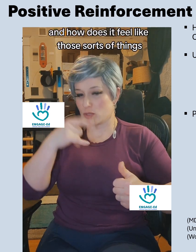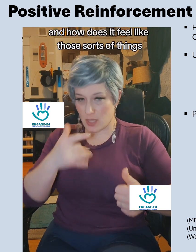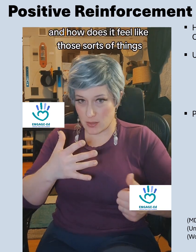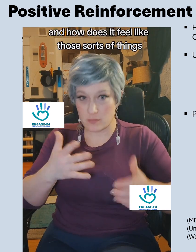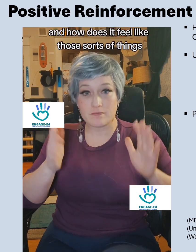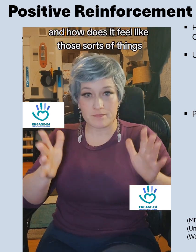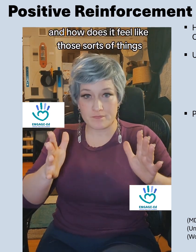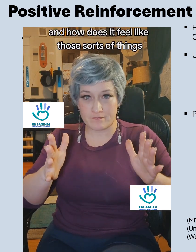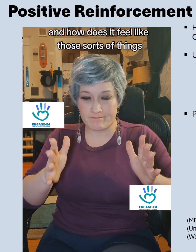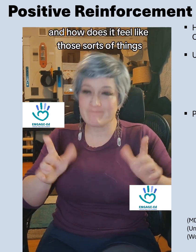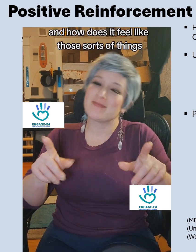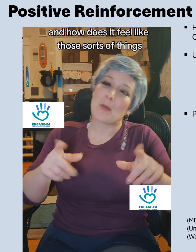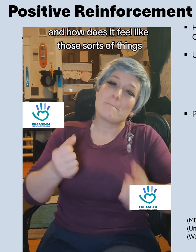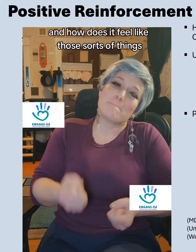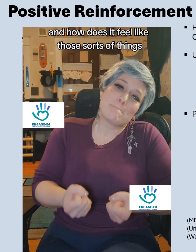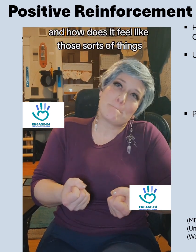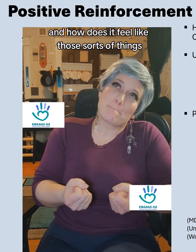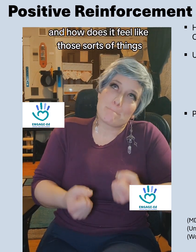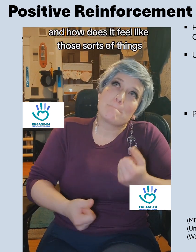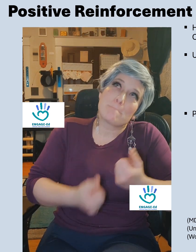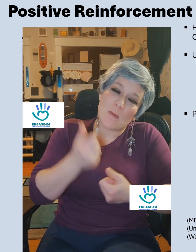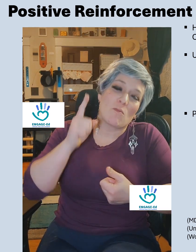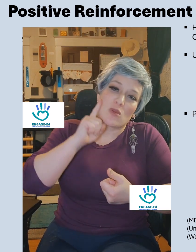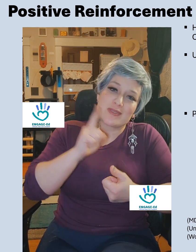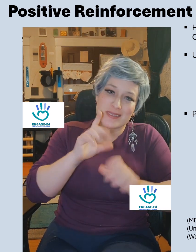And how does it feel? Like those sorts of things.